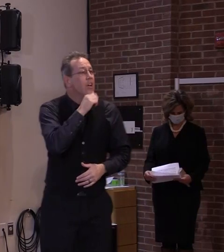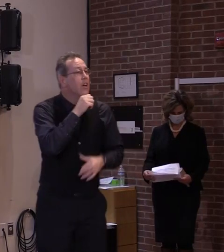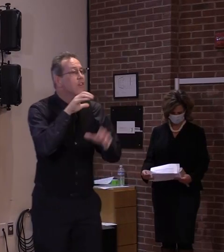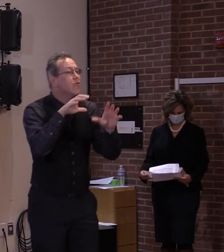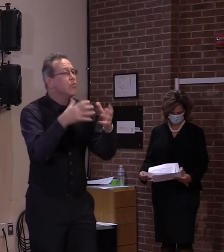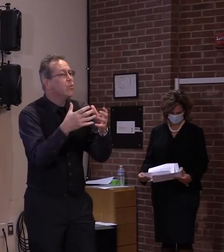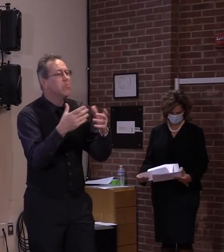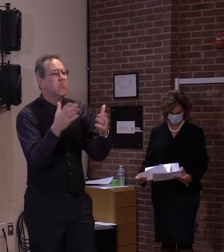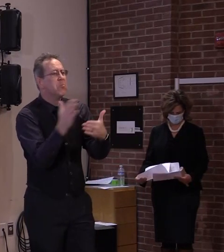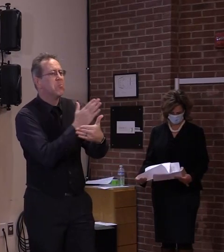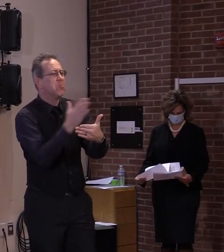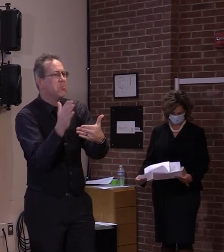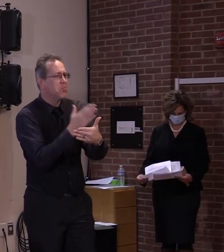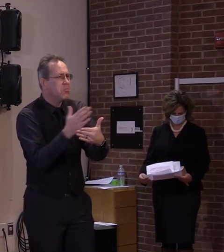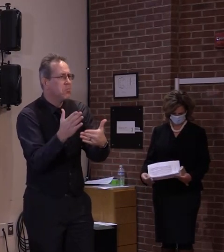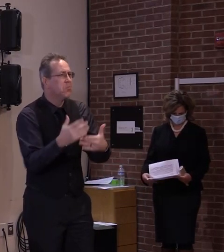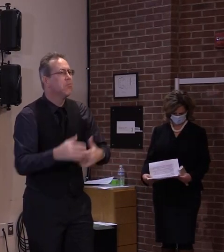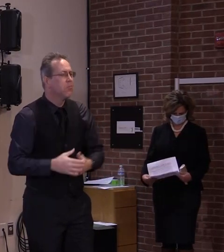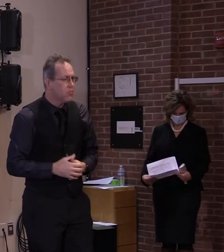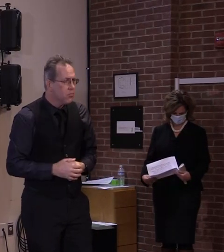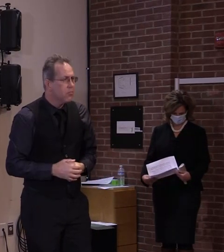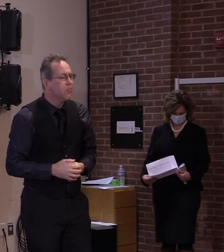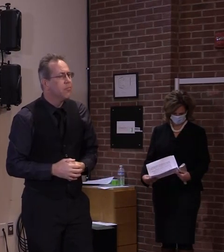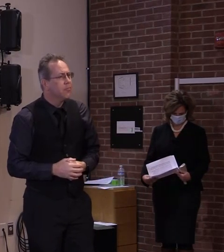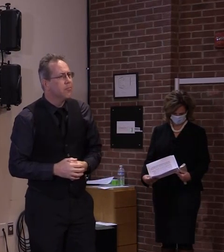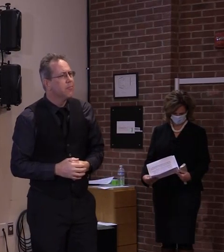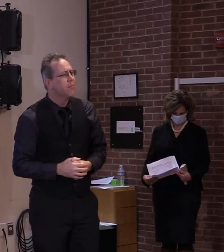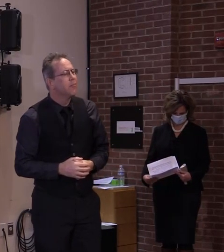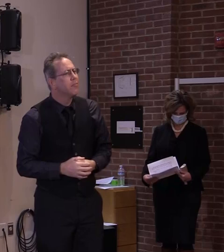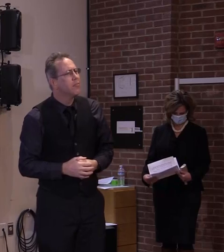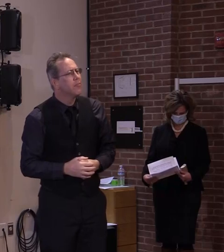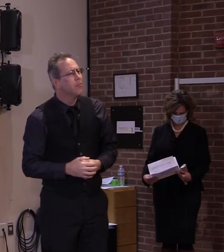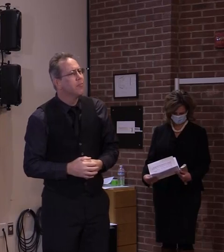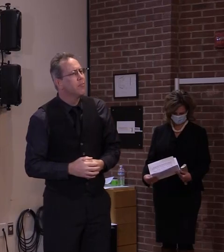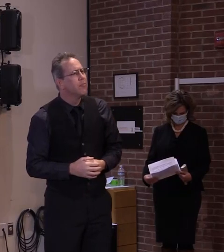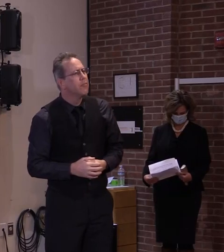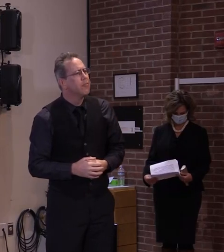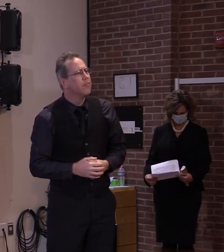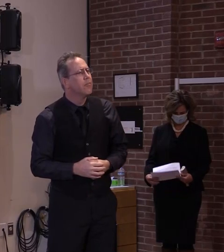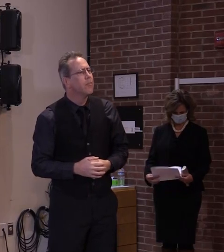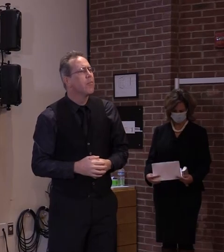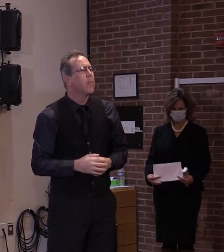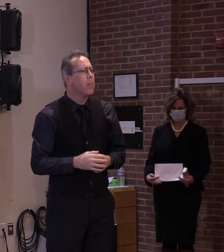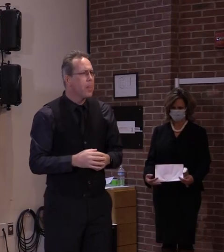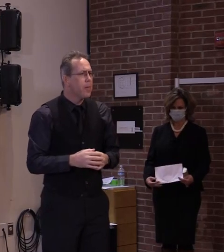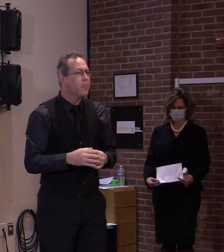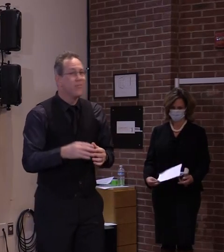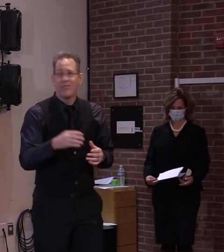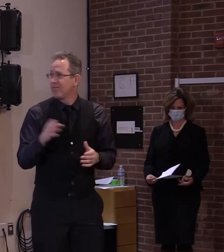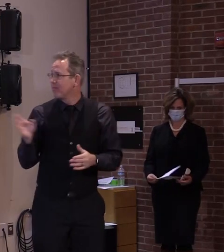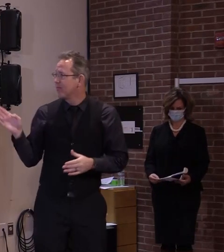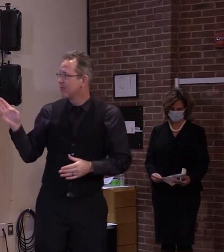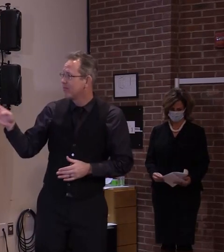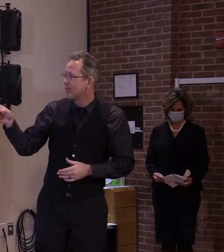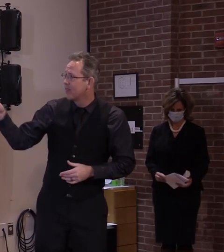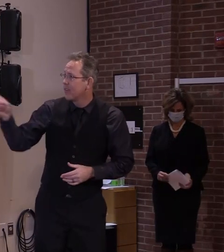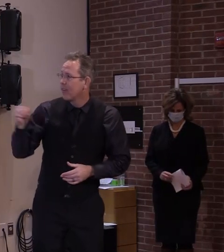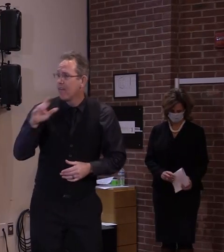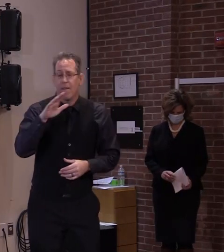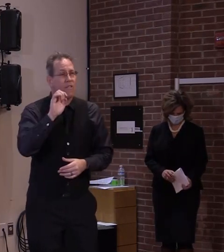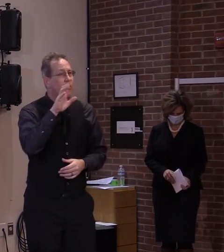564 per 100,000 cases are ending up in the hospital. But compare that to those that are fully vaccinated and boosted, about